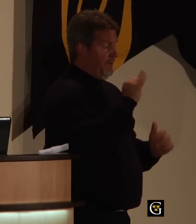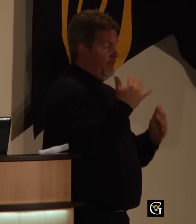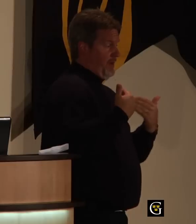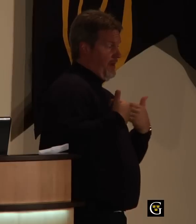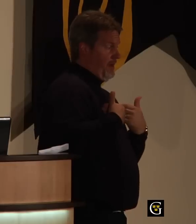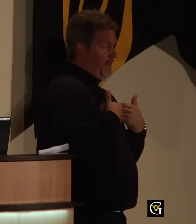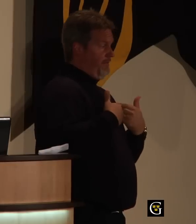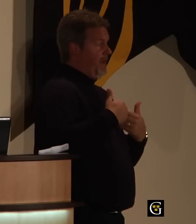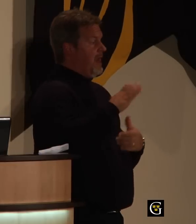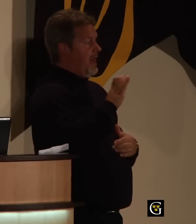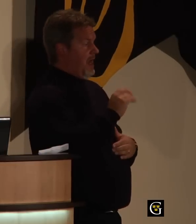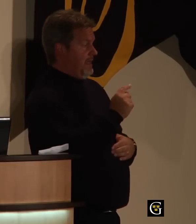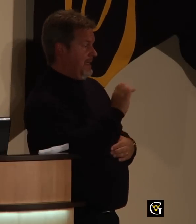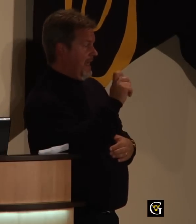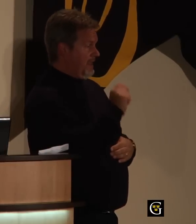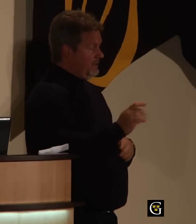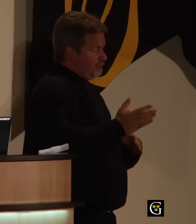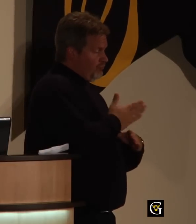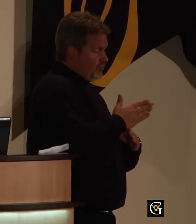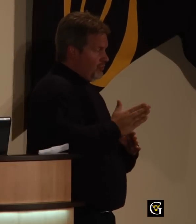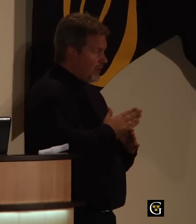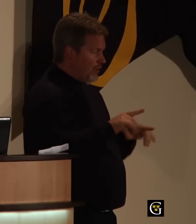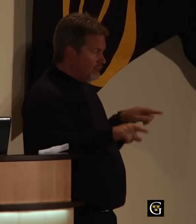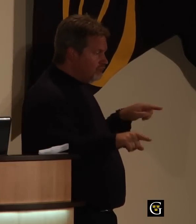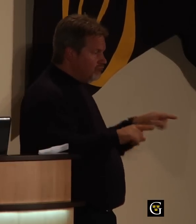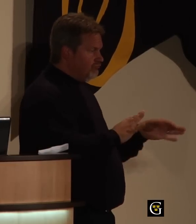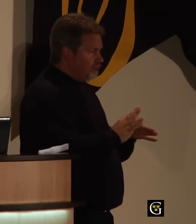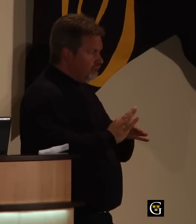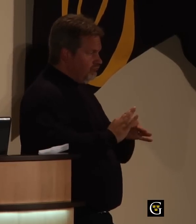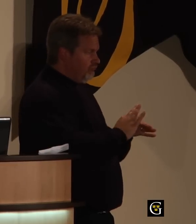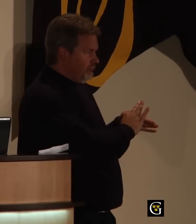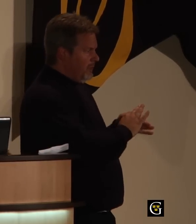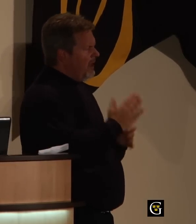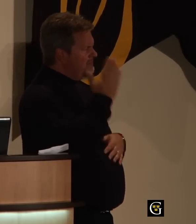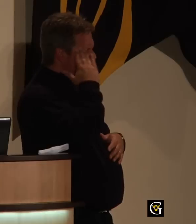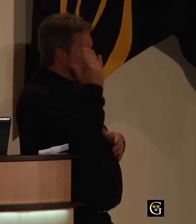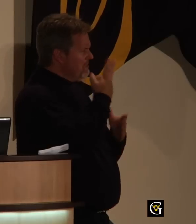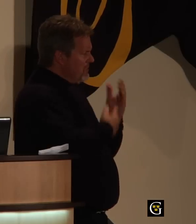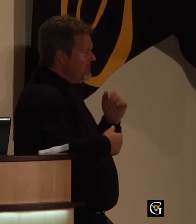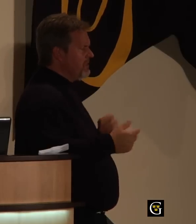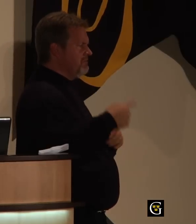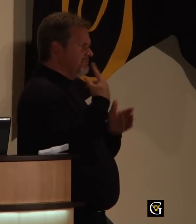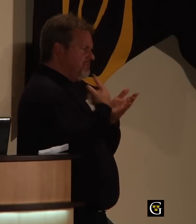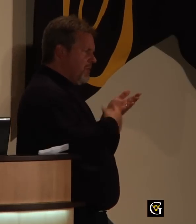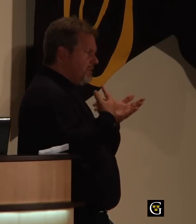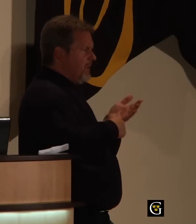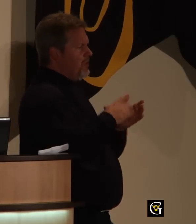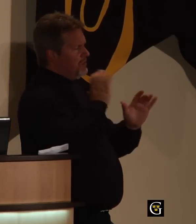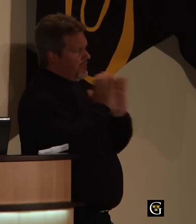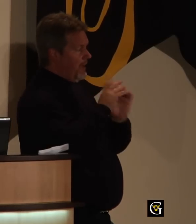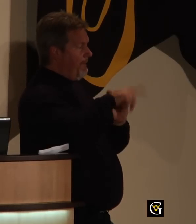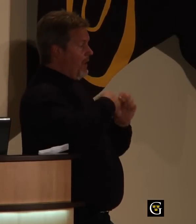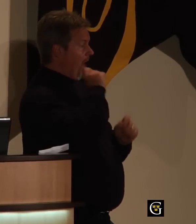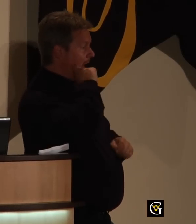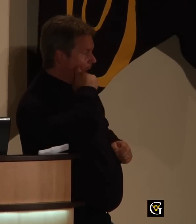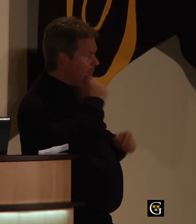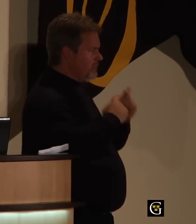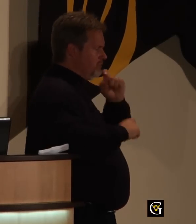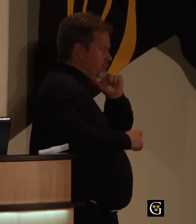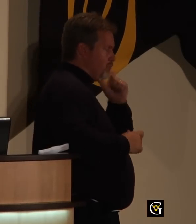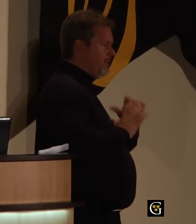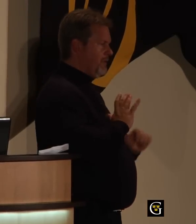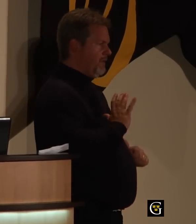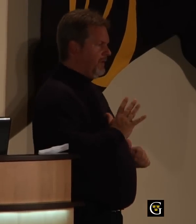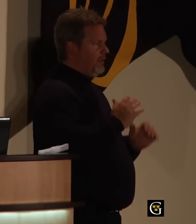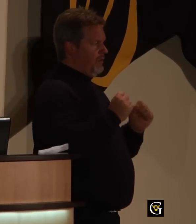context, if you know that you are both talking about or communicating about outcomes, this allows you to have an additional